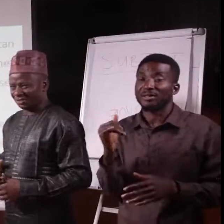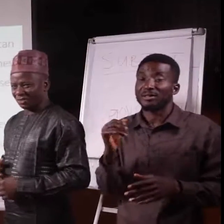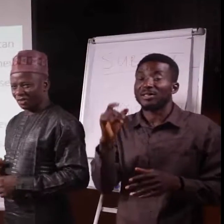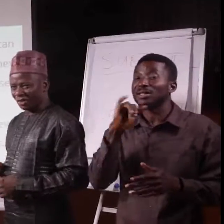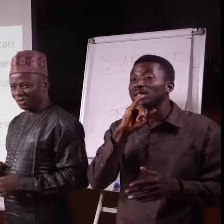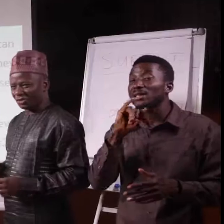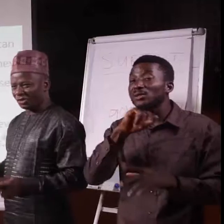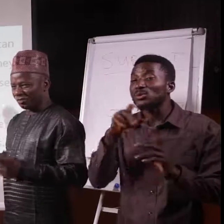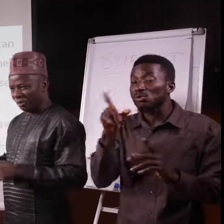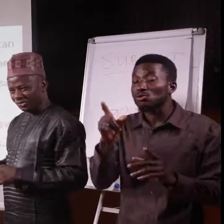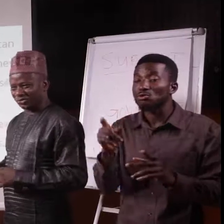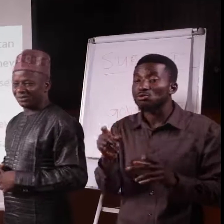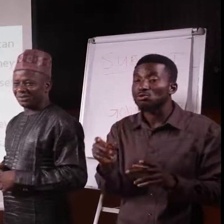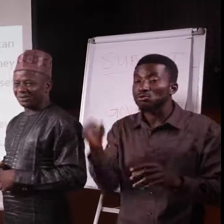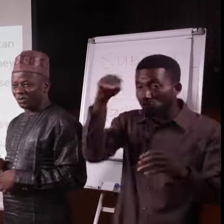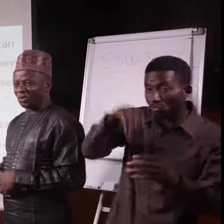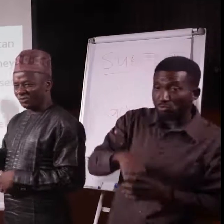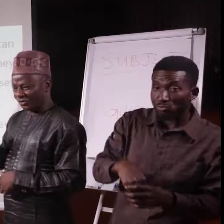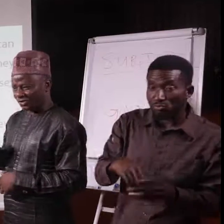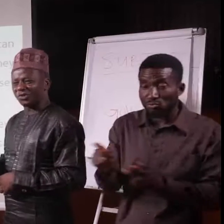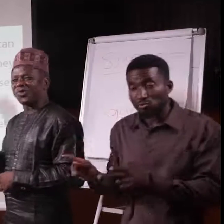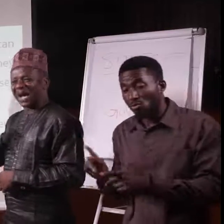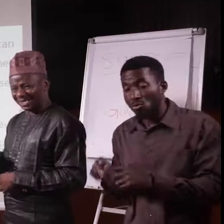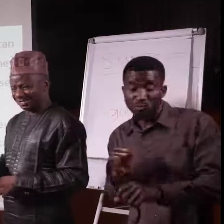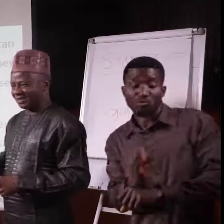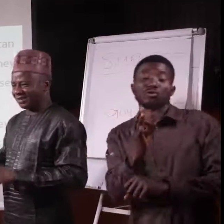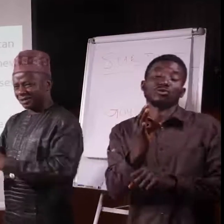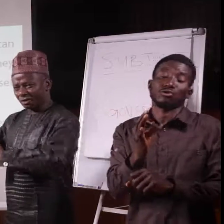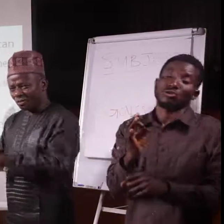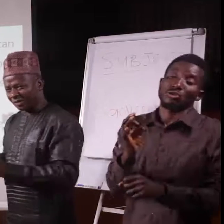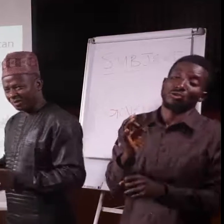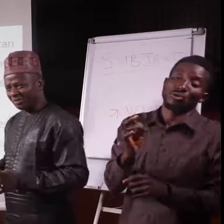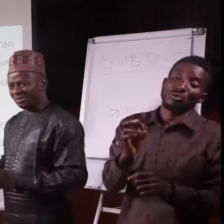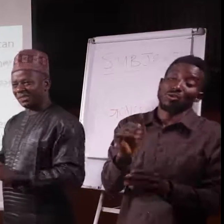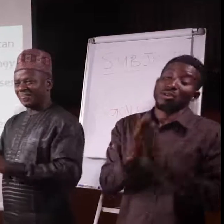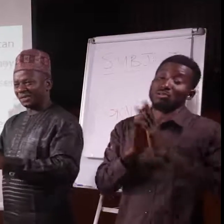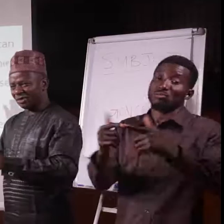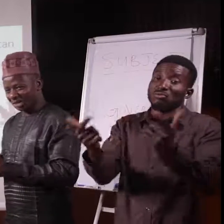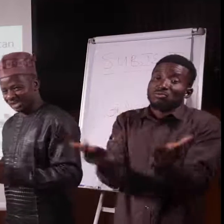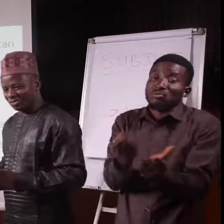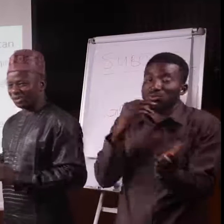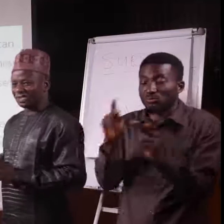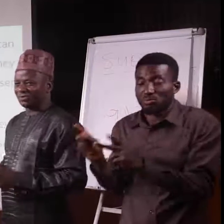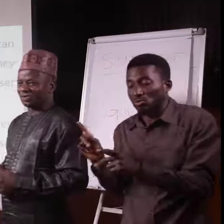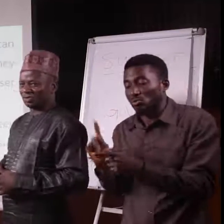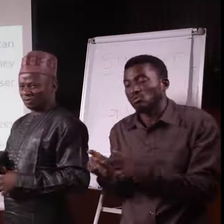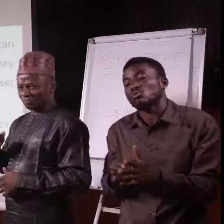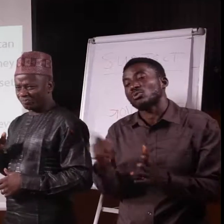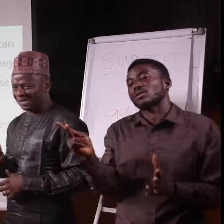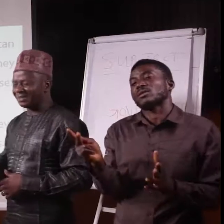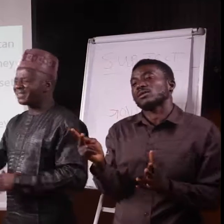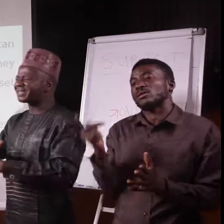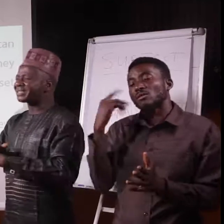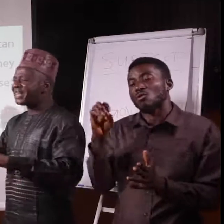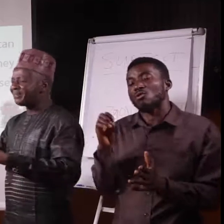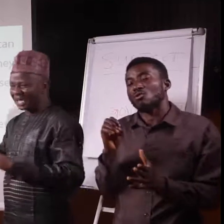charge or you impose or you force or you ask group of people, locality or individual, to